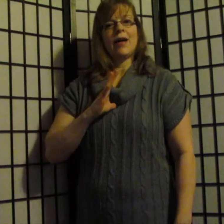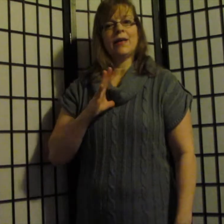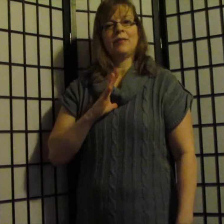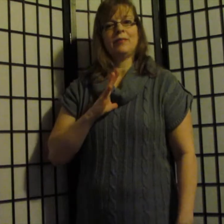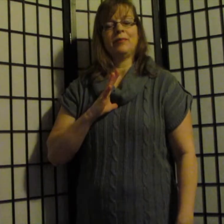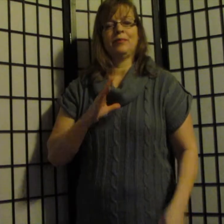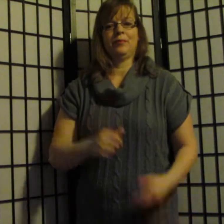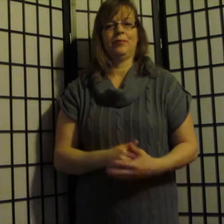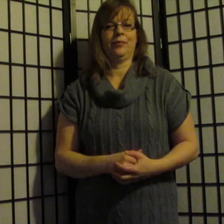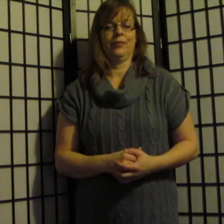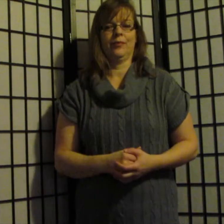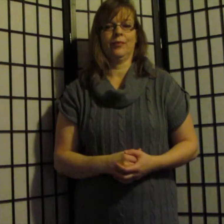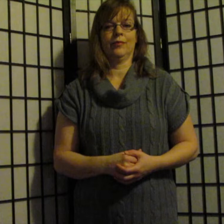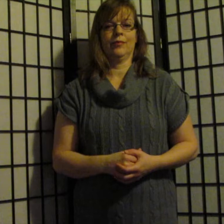fine,